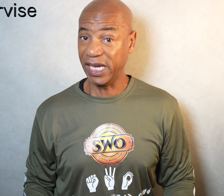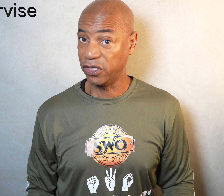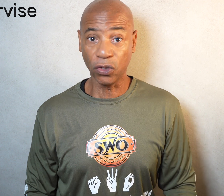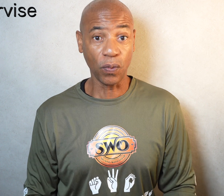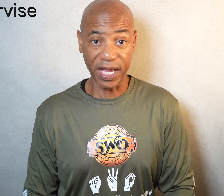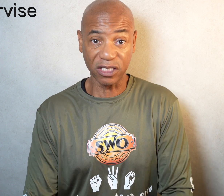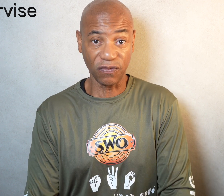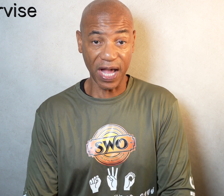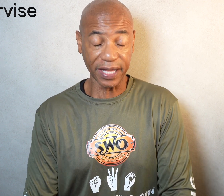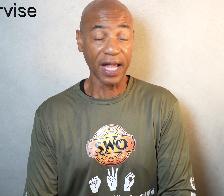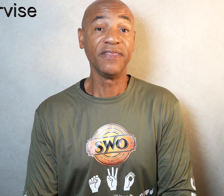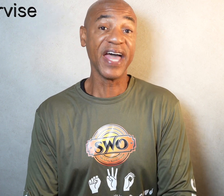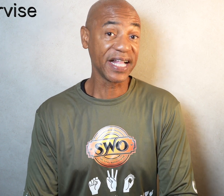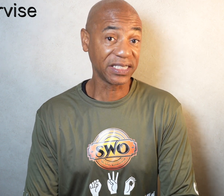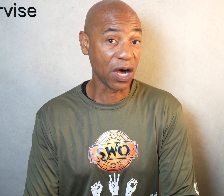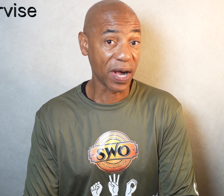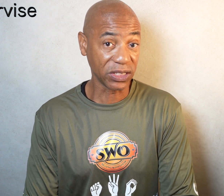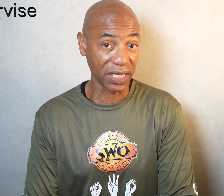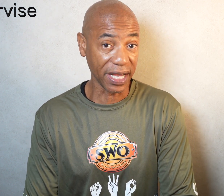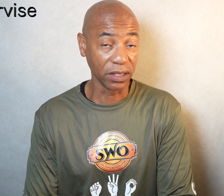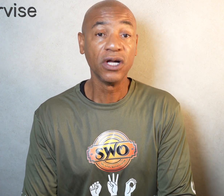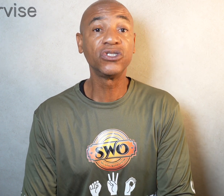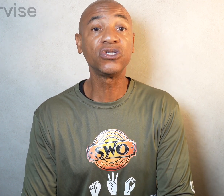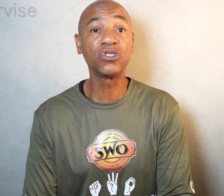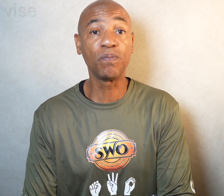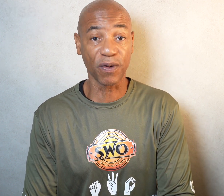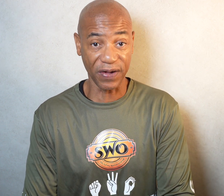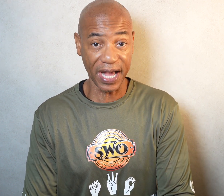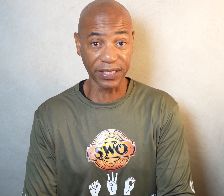Either way is fine. That is how I sign to SUPERVISE.